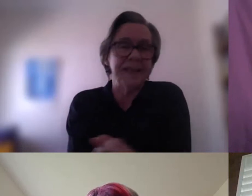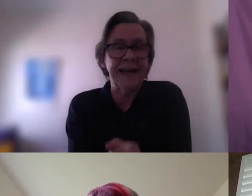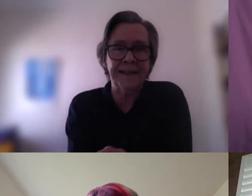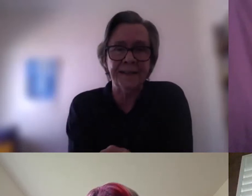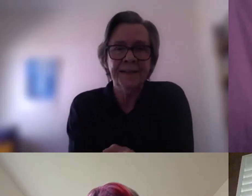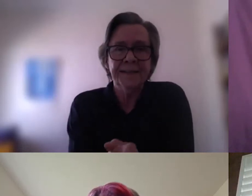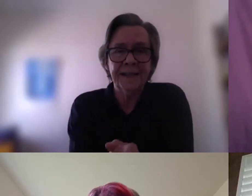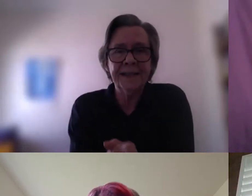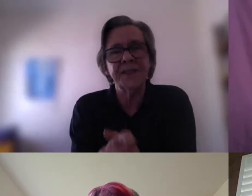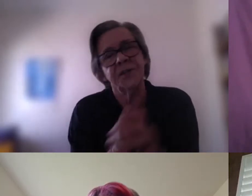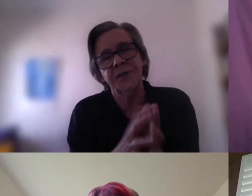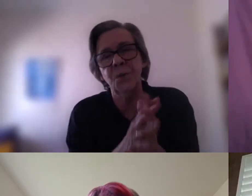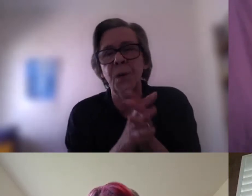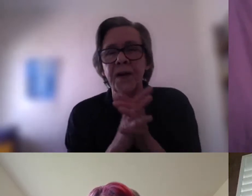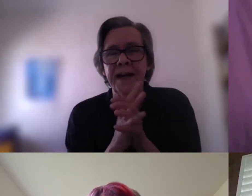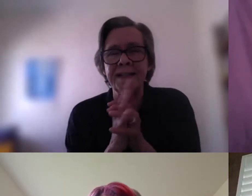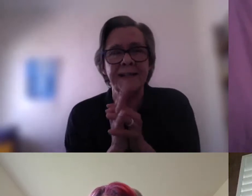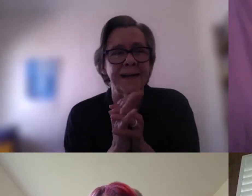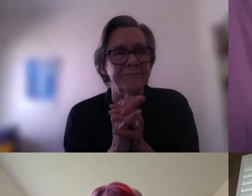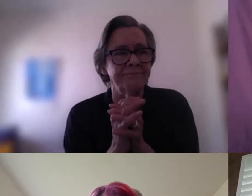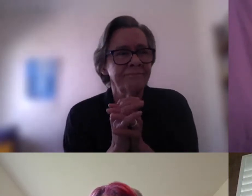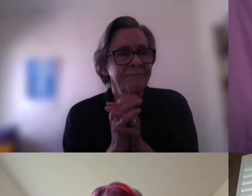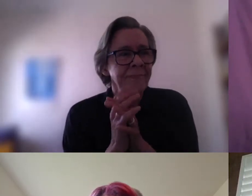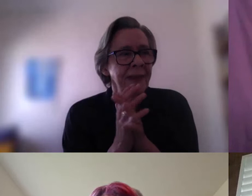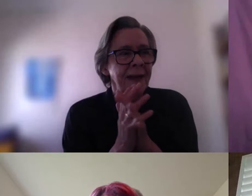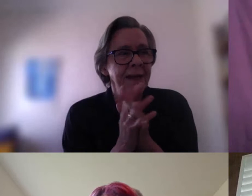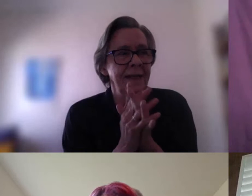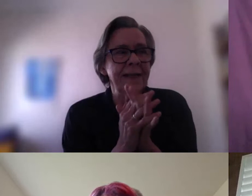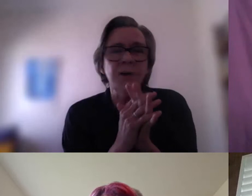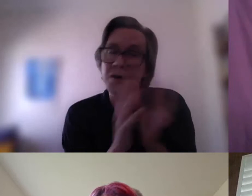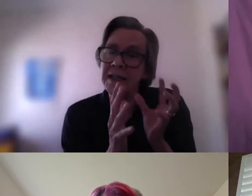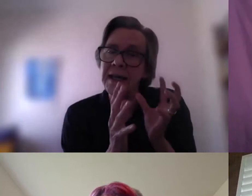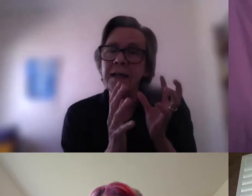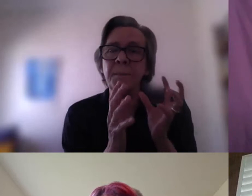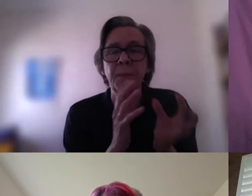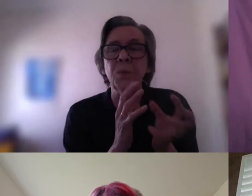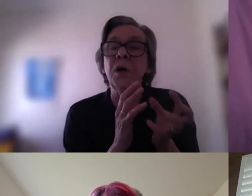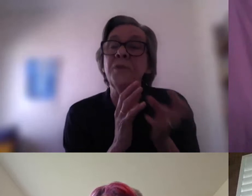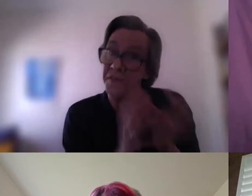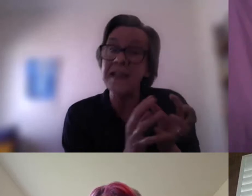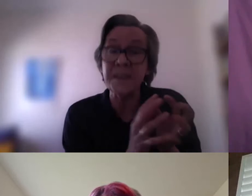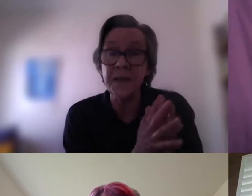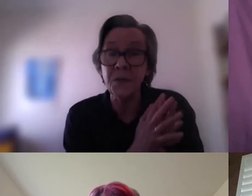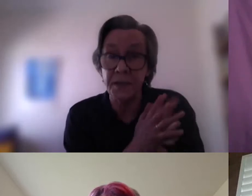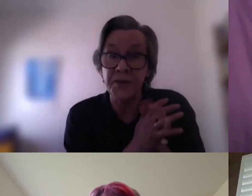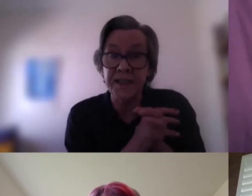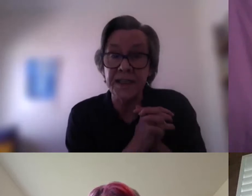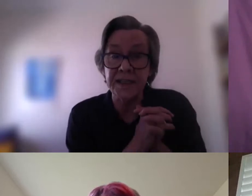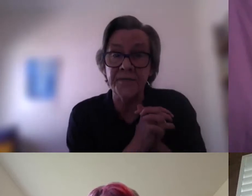the garden. Yeah, so whereas in Auslan, people will often finger spell when there isn't a sign for it.